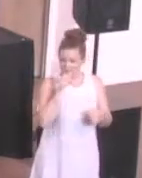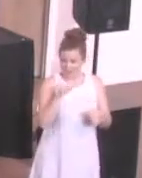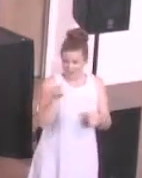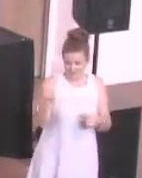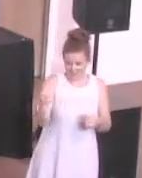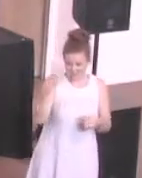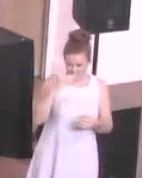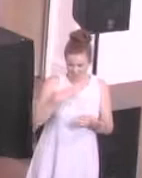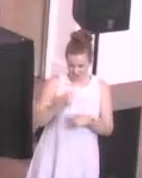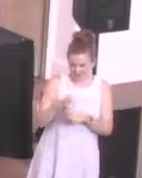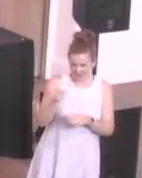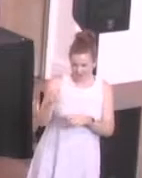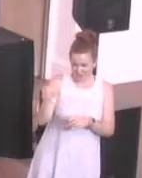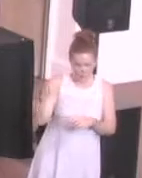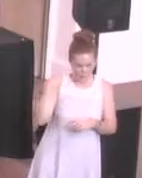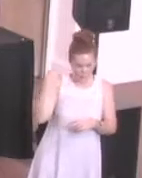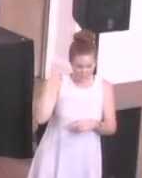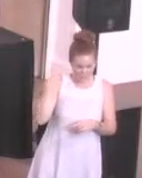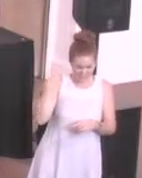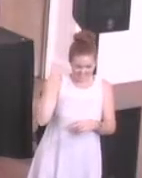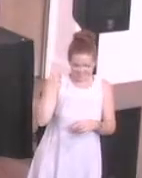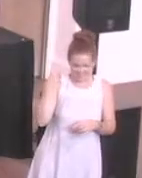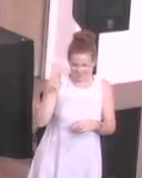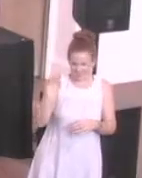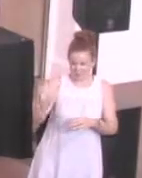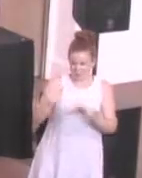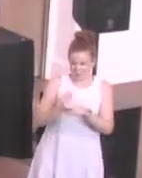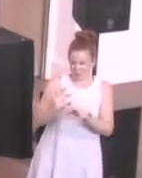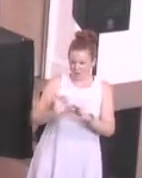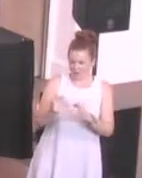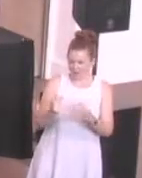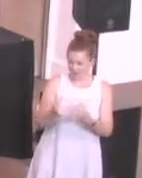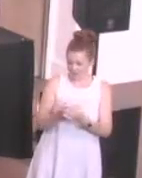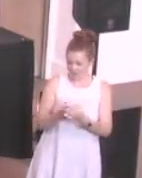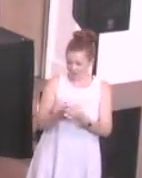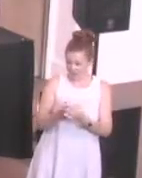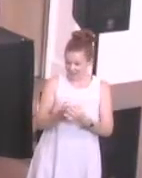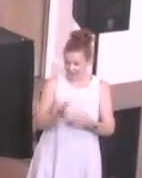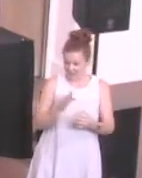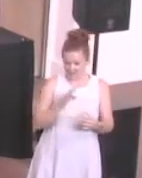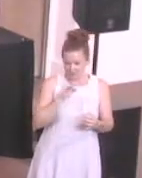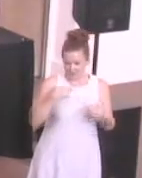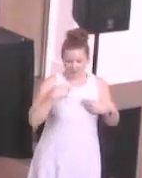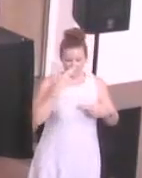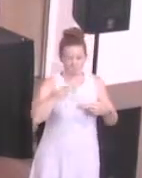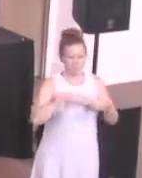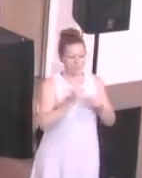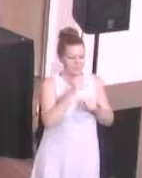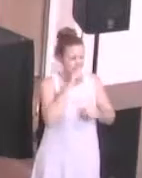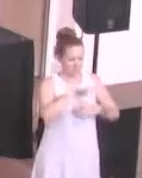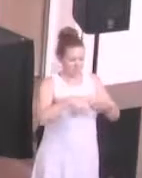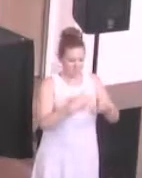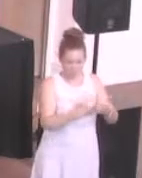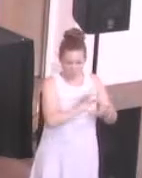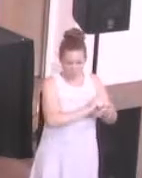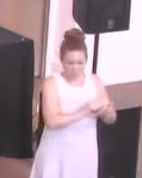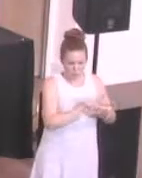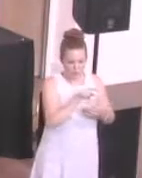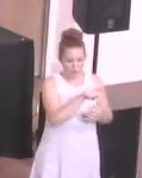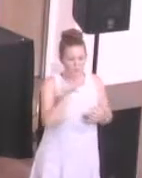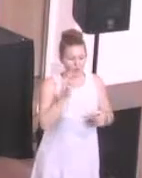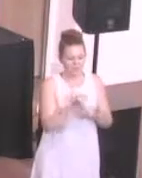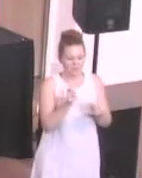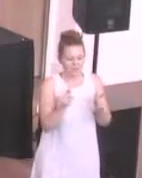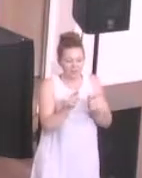I'm telling you. He is going, him and his whole family have been killing it with the kids all week, and you're going to get a small